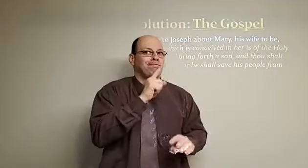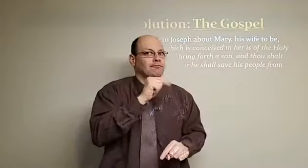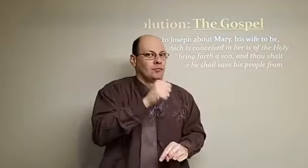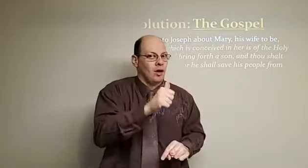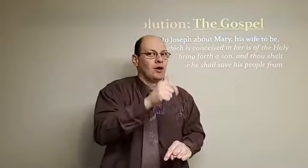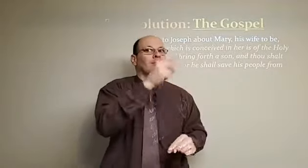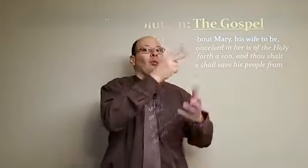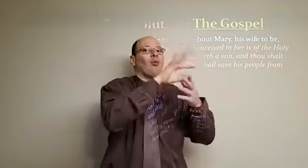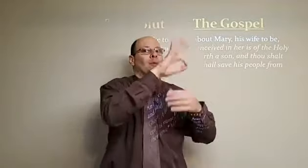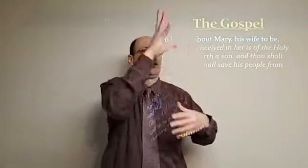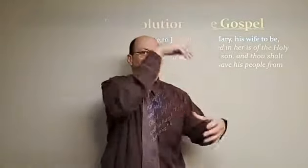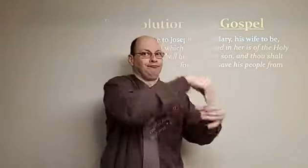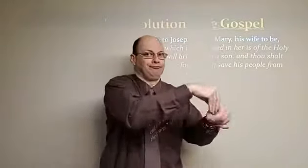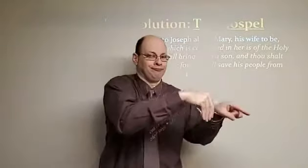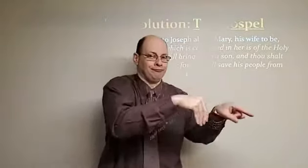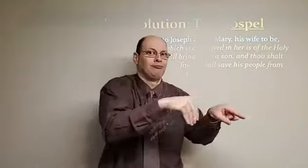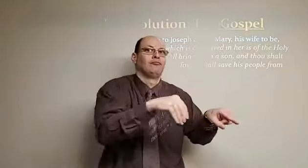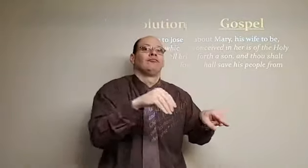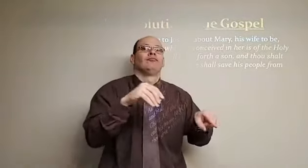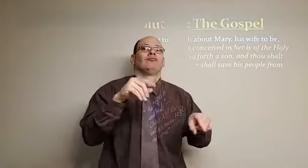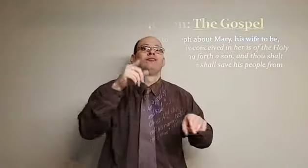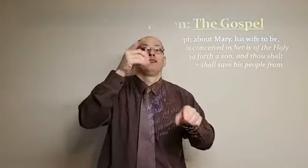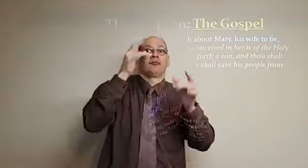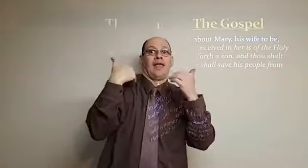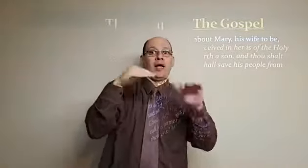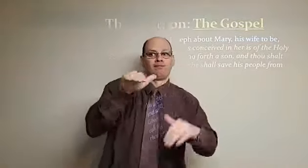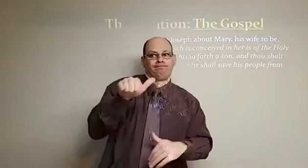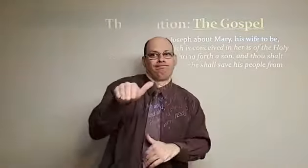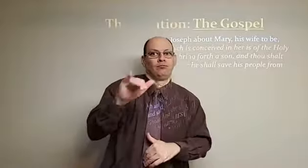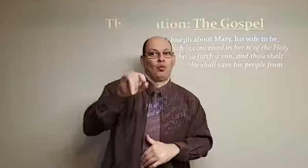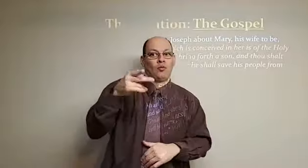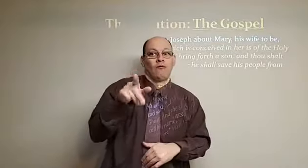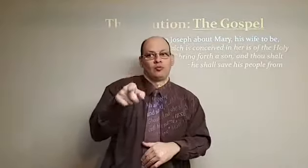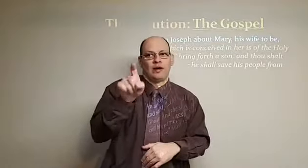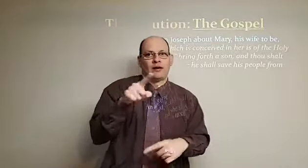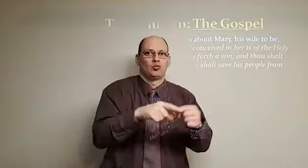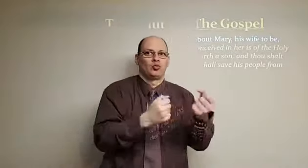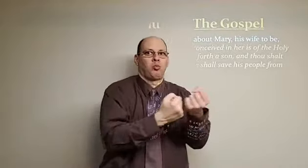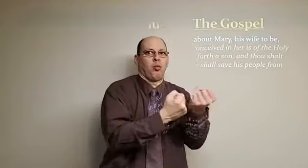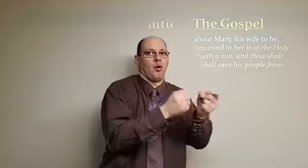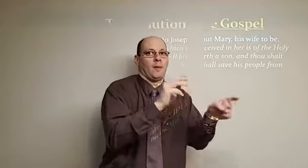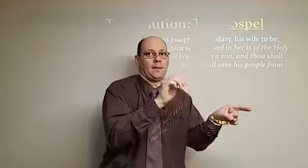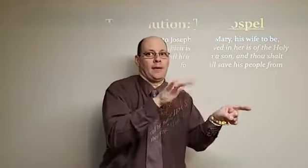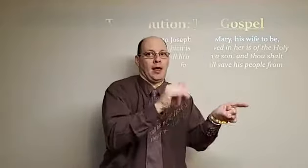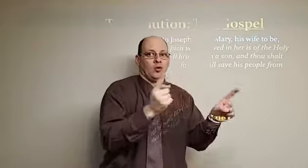and she was pregnant she conceived the Holy Ghost and Joseph thought that she had been